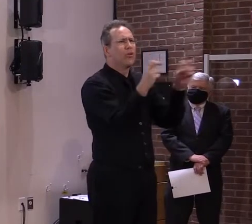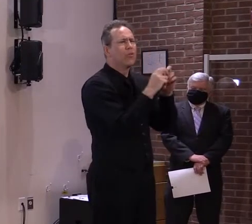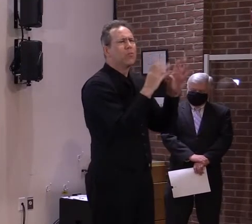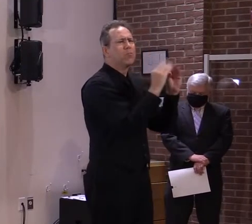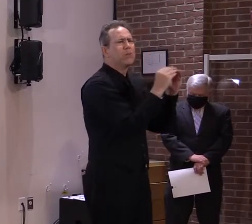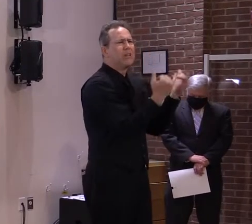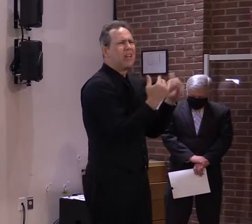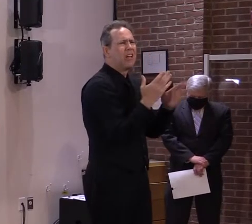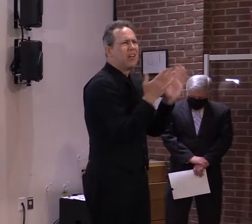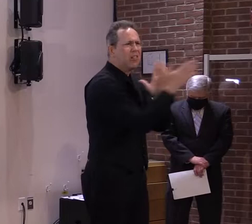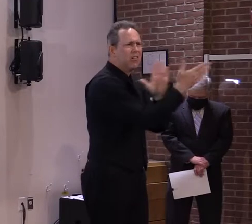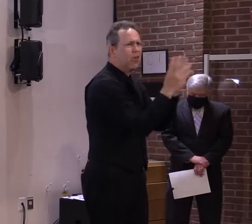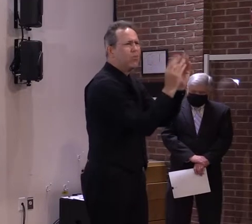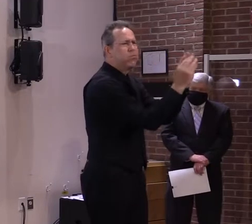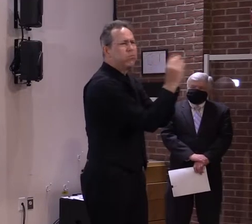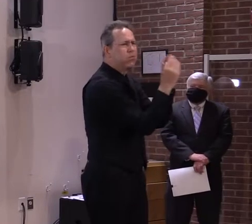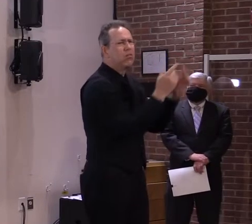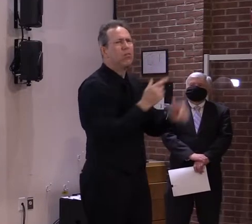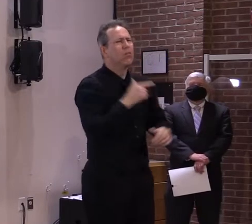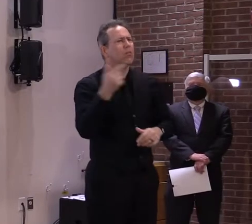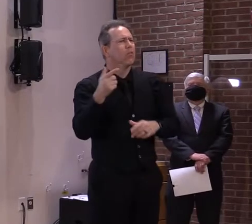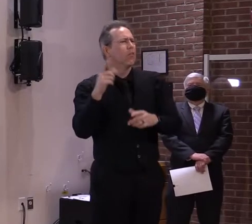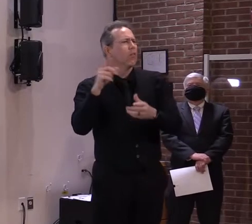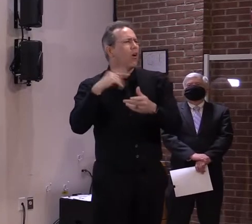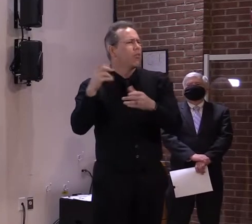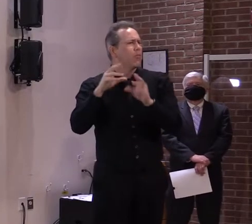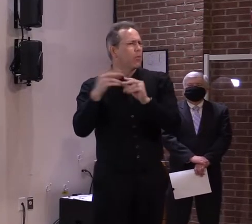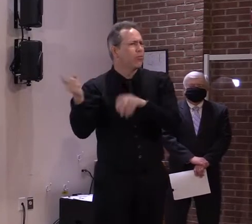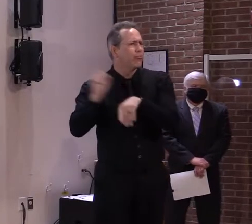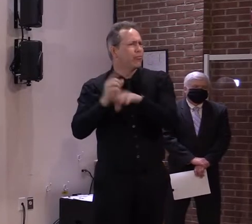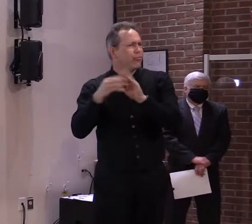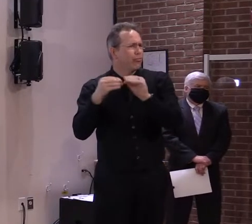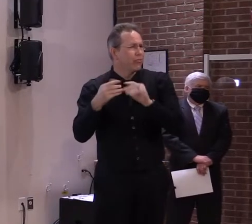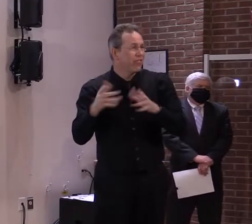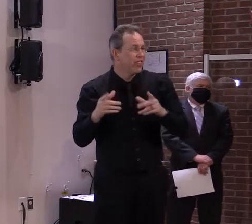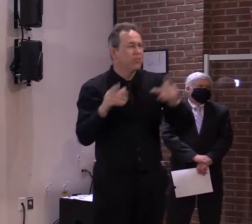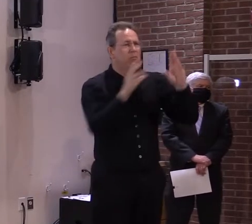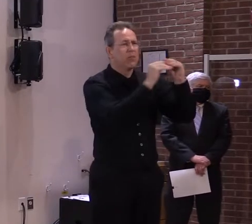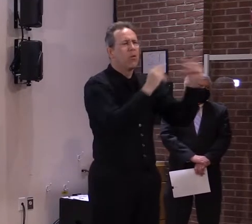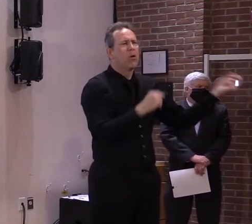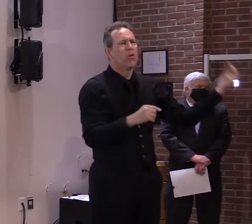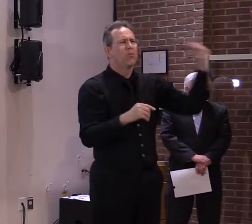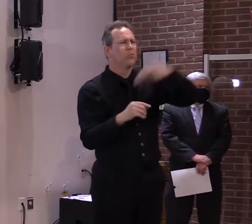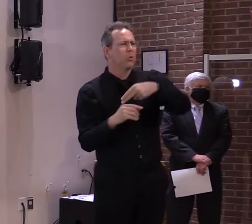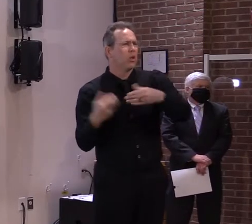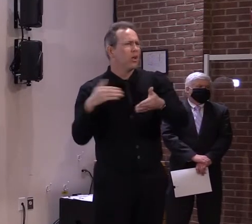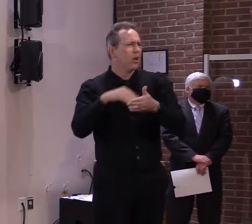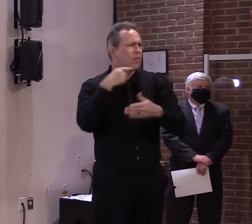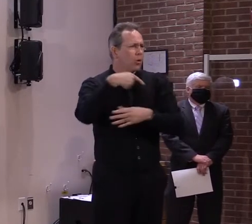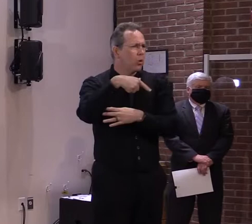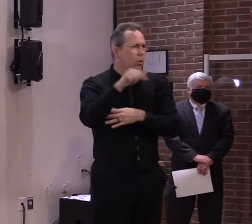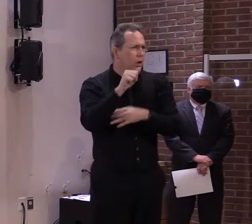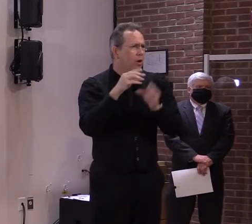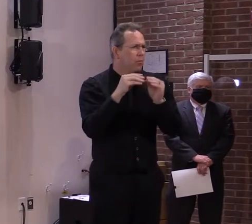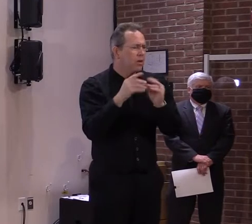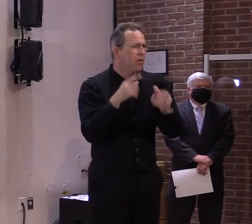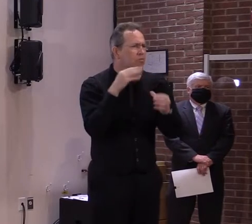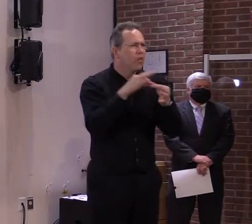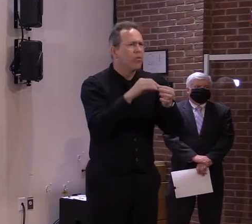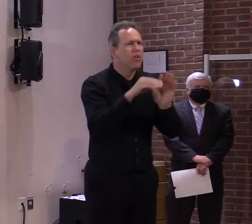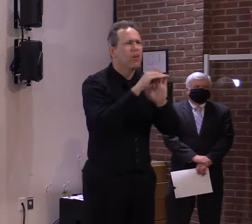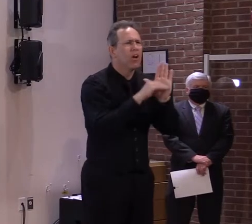details on what universal guidance will look like and the phased-in sectors it will apply to. And when I get